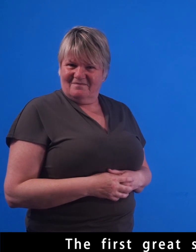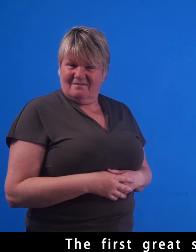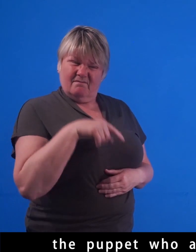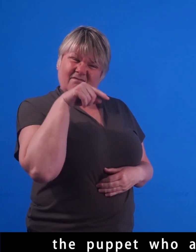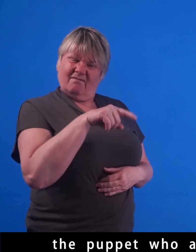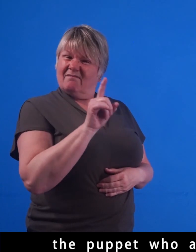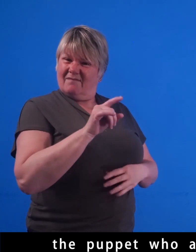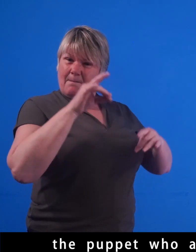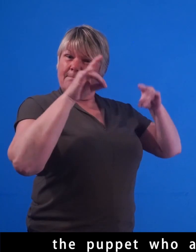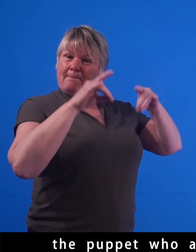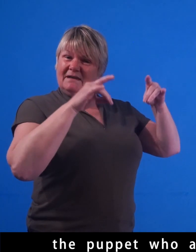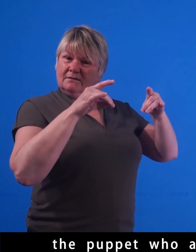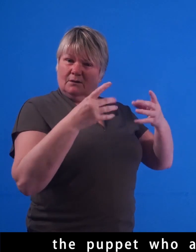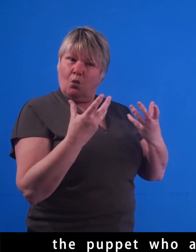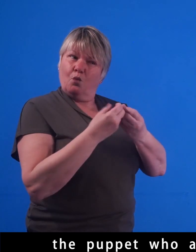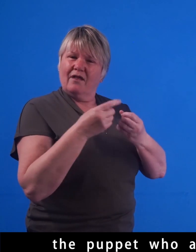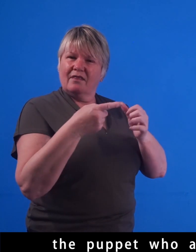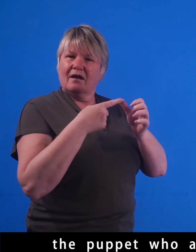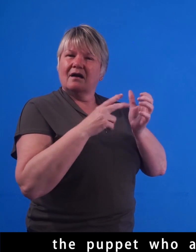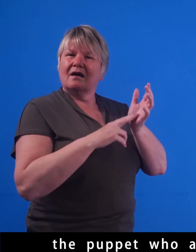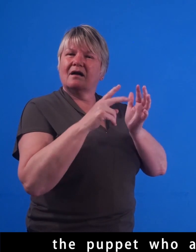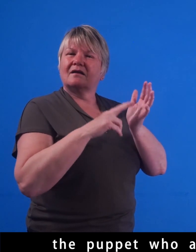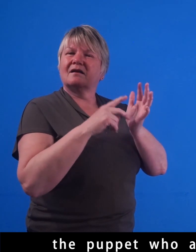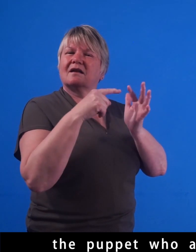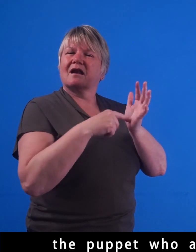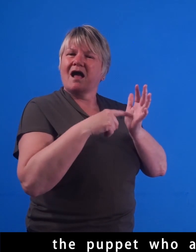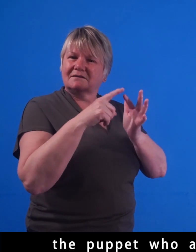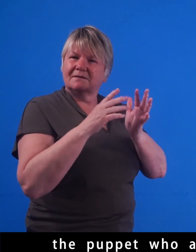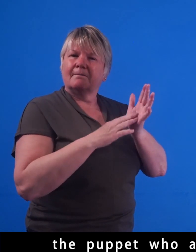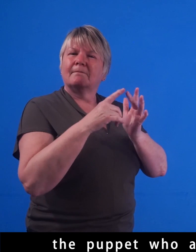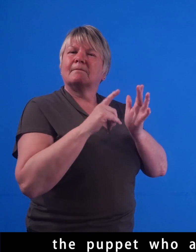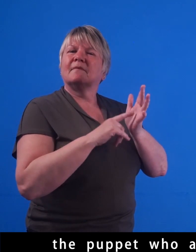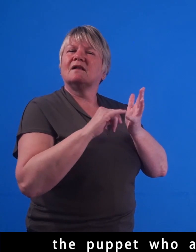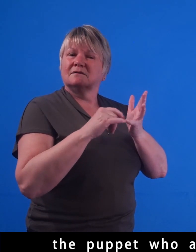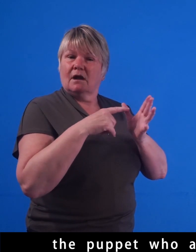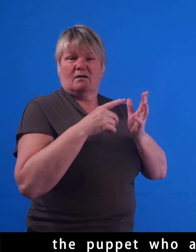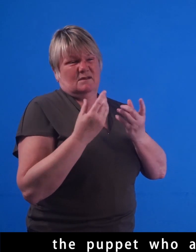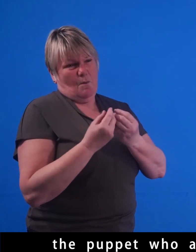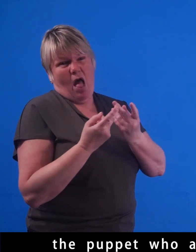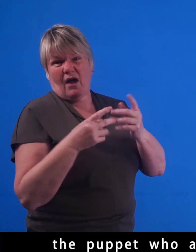the puppet who appeared with Annette Mills along with other animal characters.